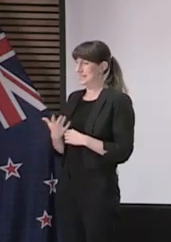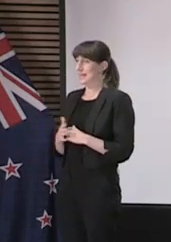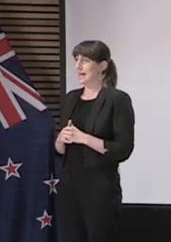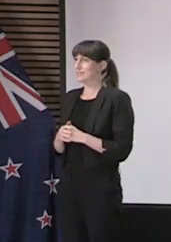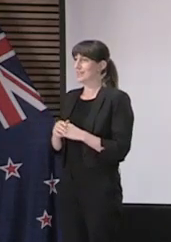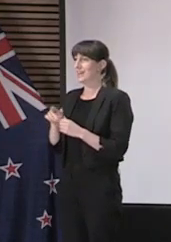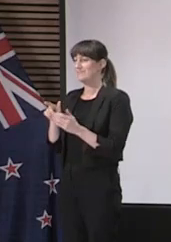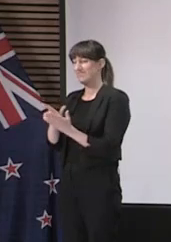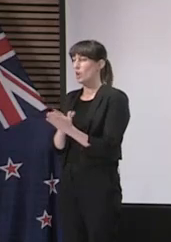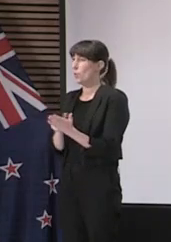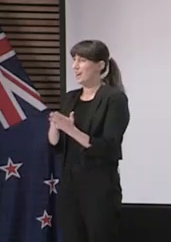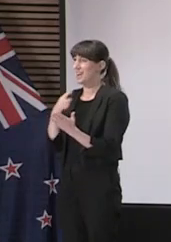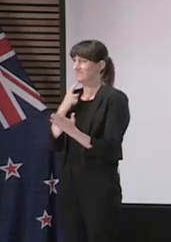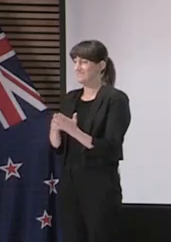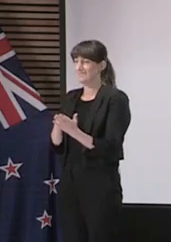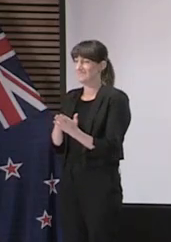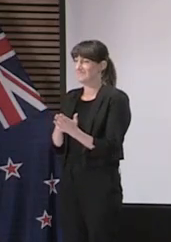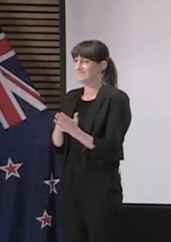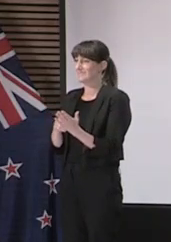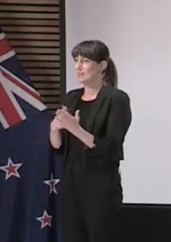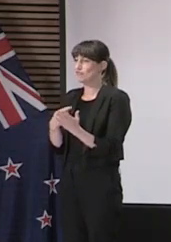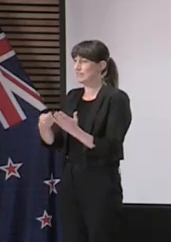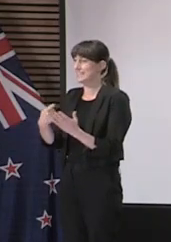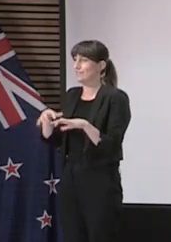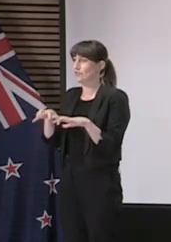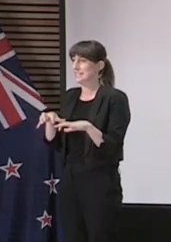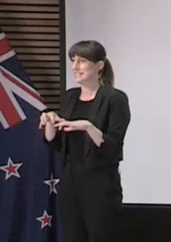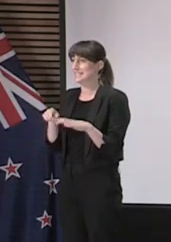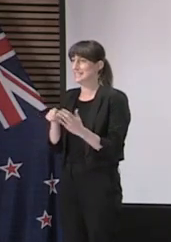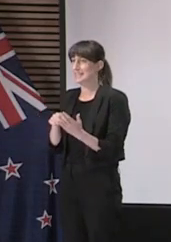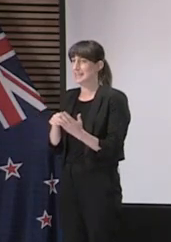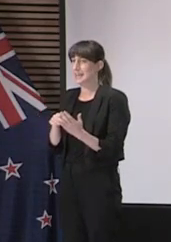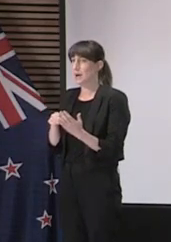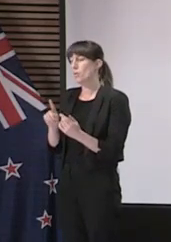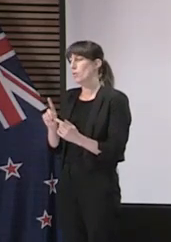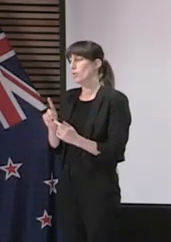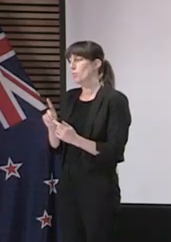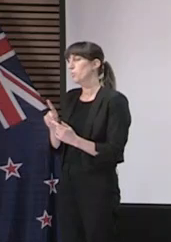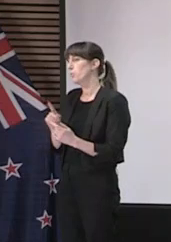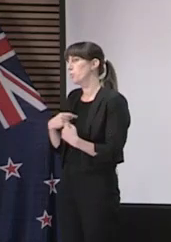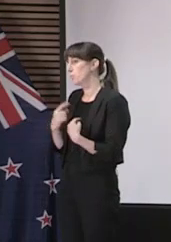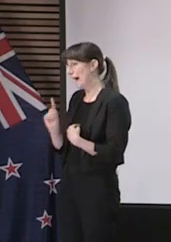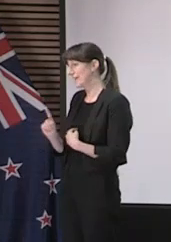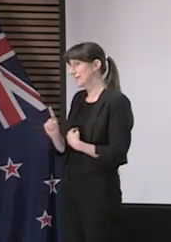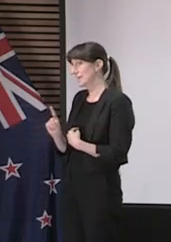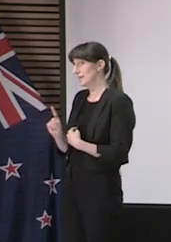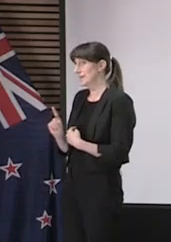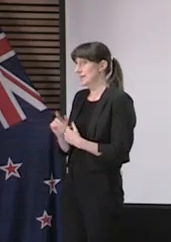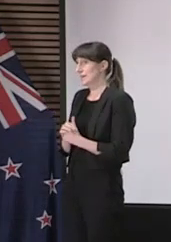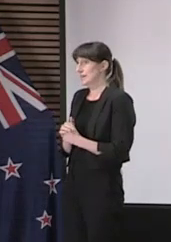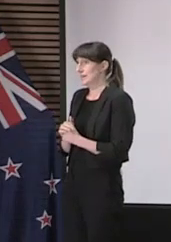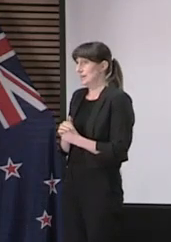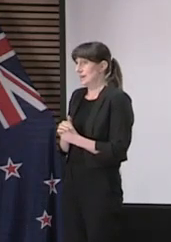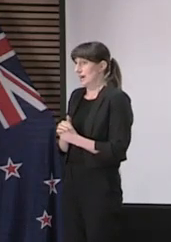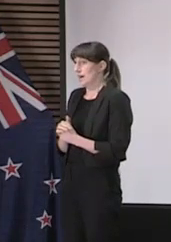to do was create the same kind of additional buffer that we have for those